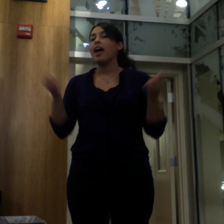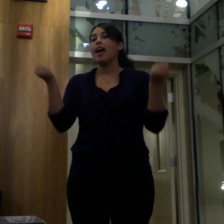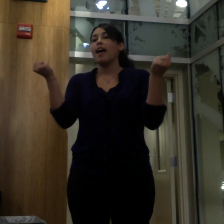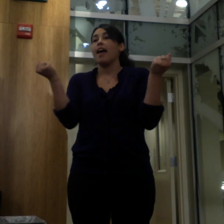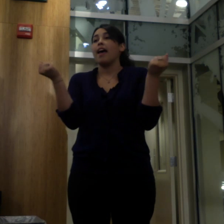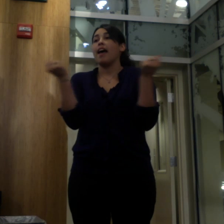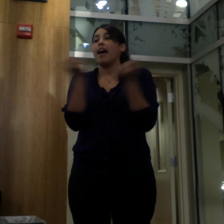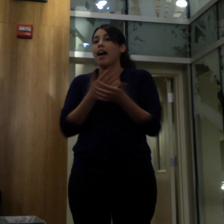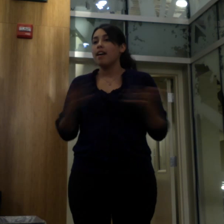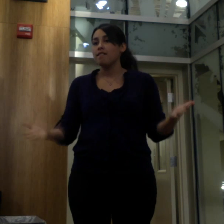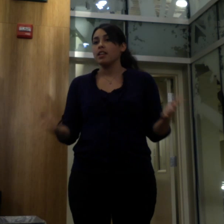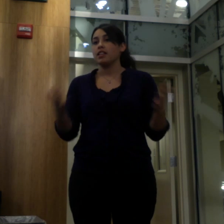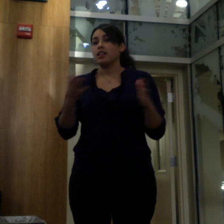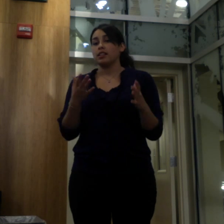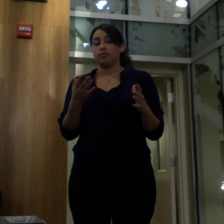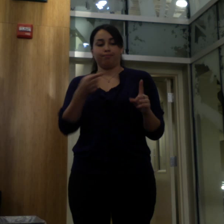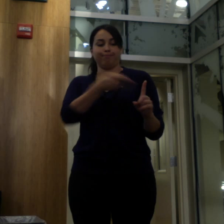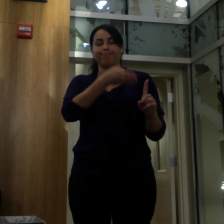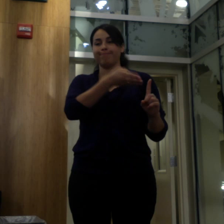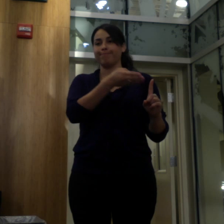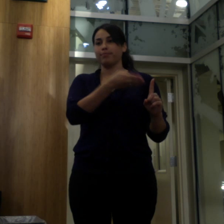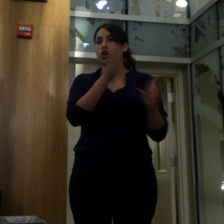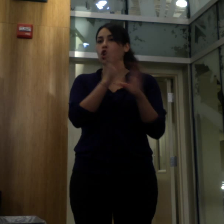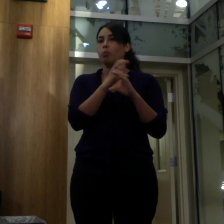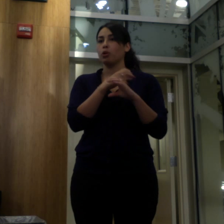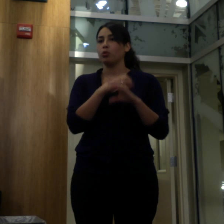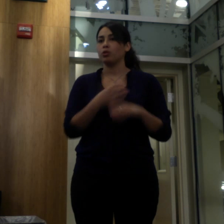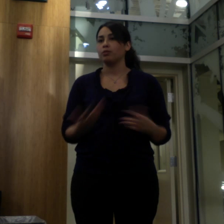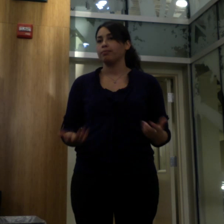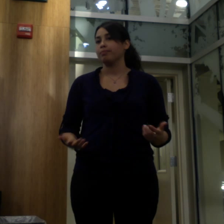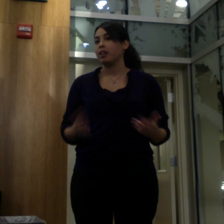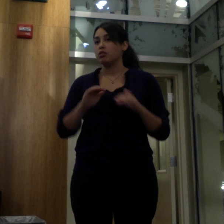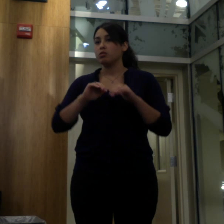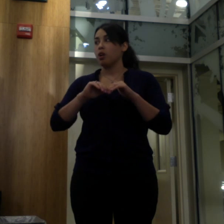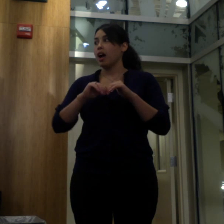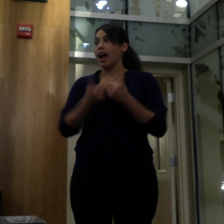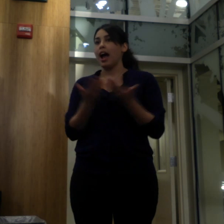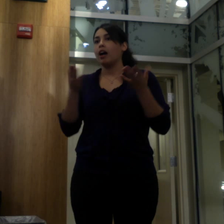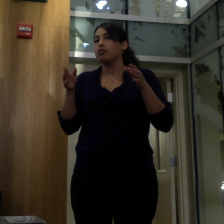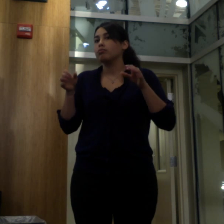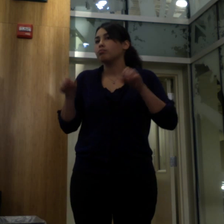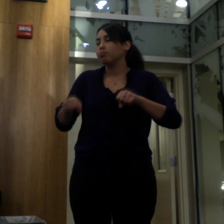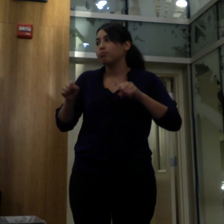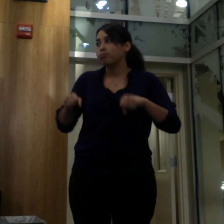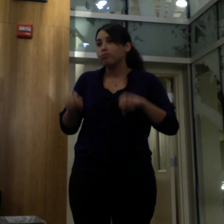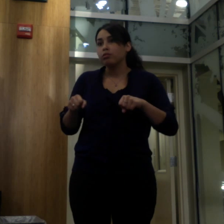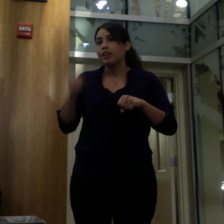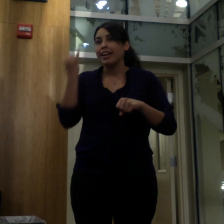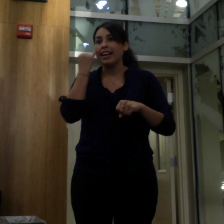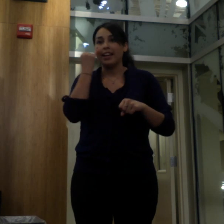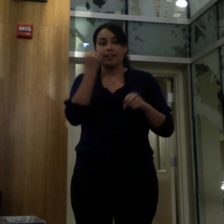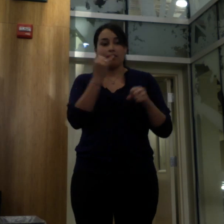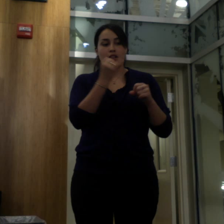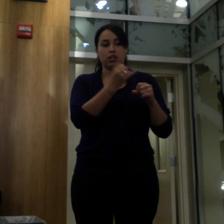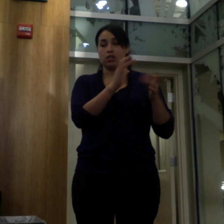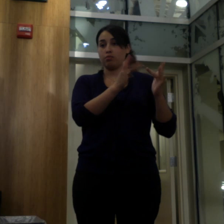Everything is pretty much computerized nowadays. How are you going to be able to get by when all of that goes